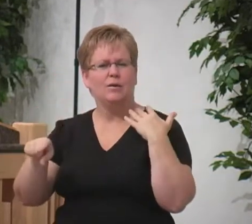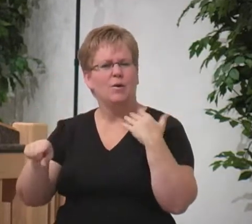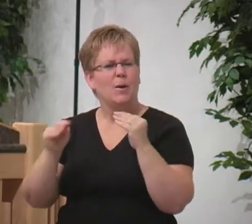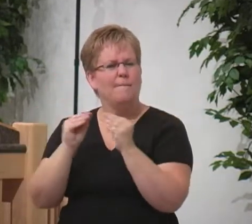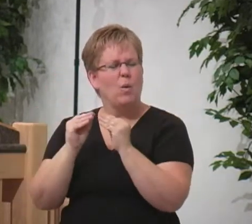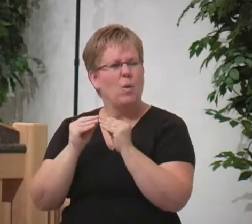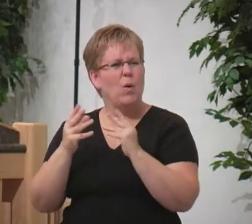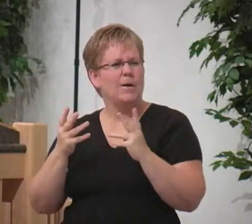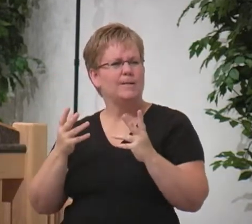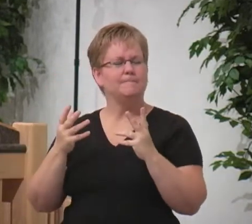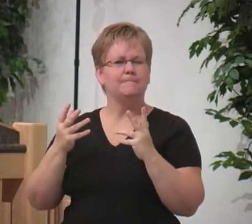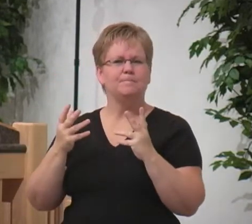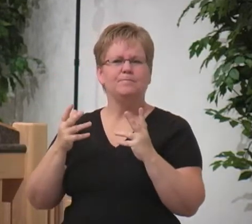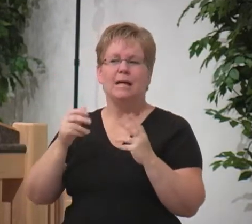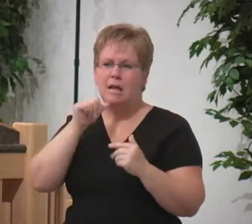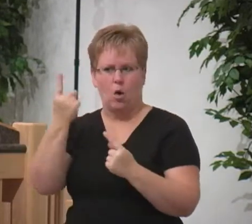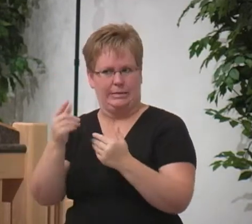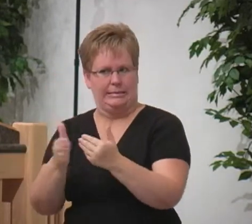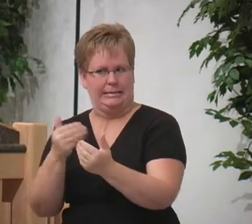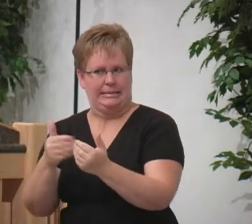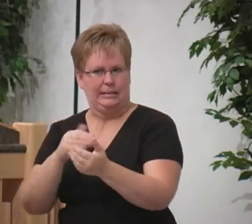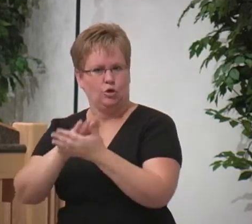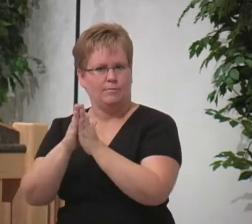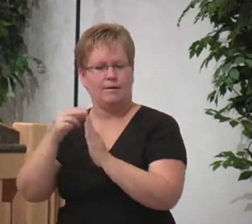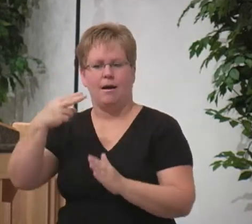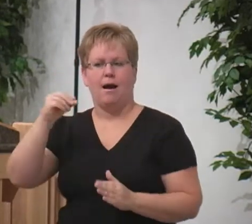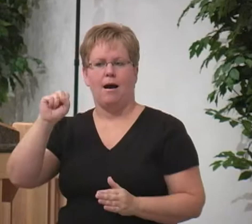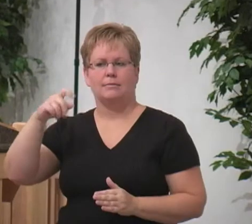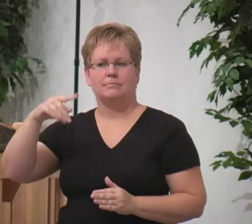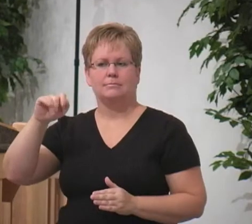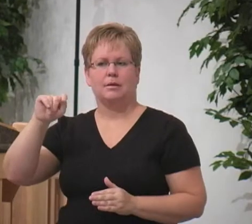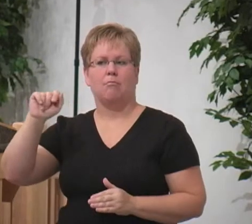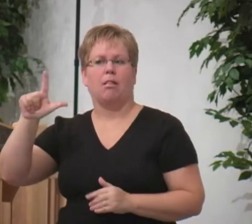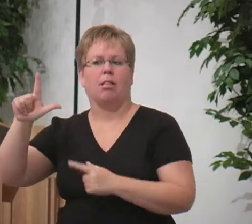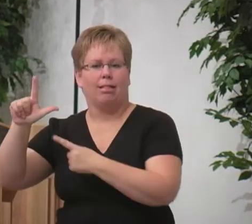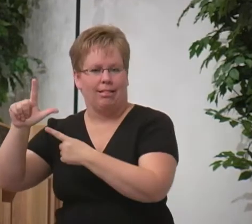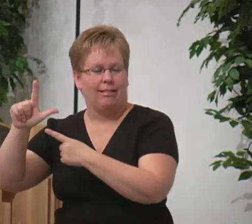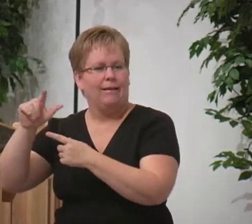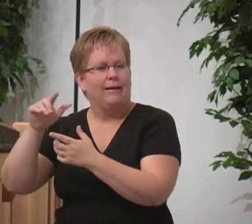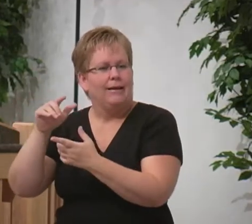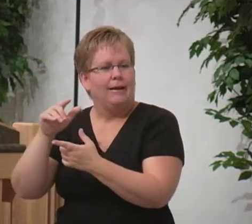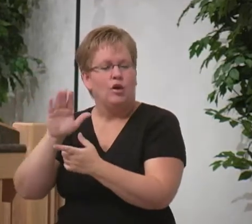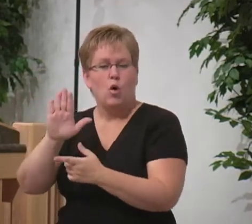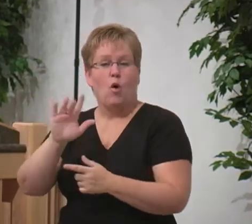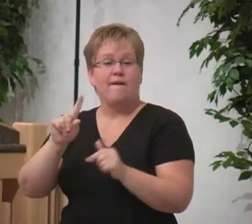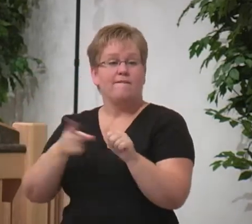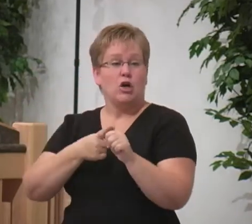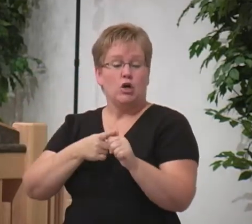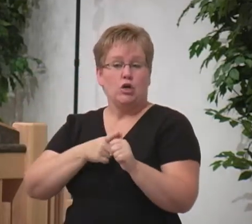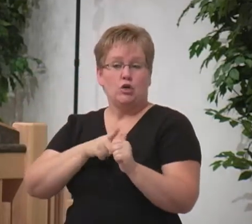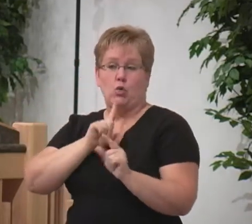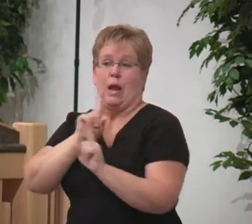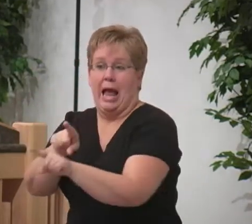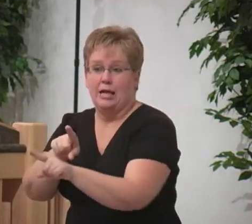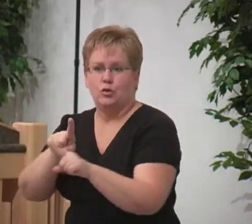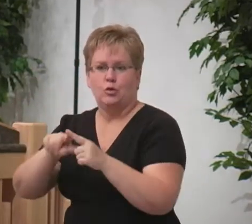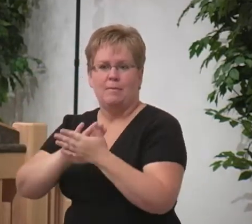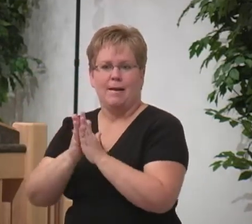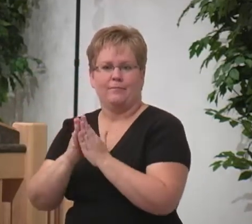not always easy to be hospitable. It's not always our first instinct or impulse. We're wired to